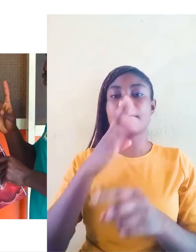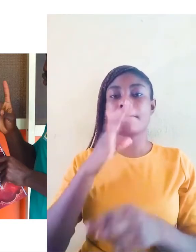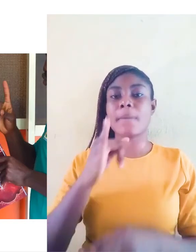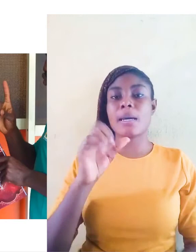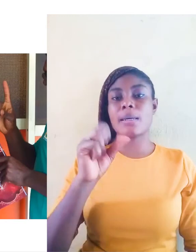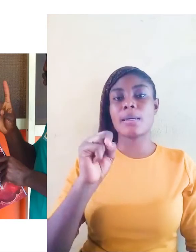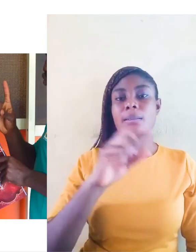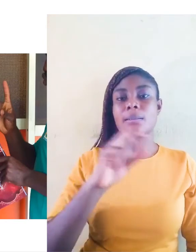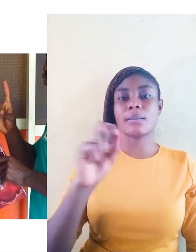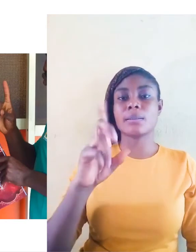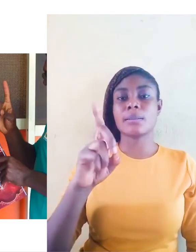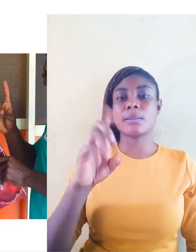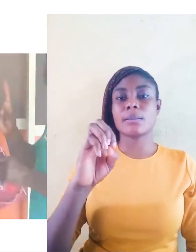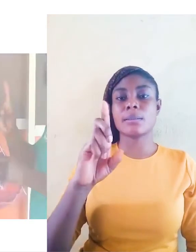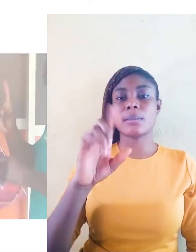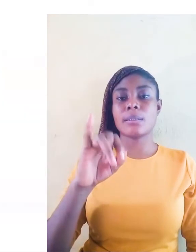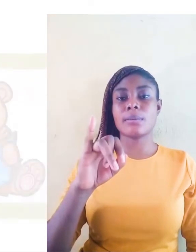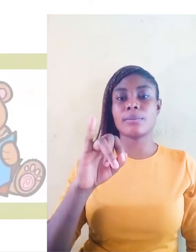Initiative, SDELI.